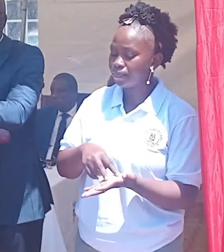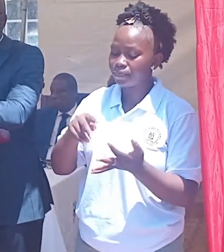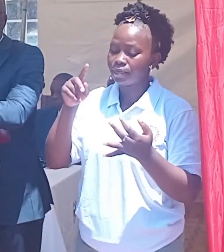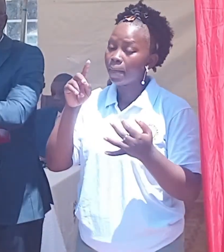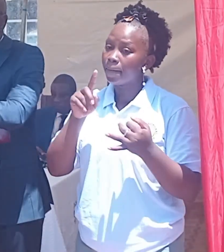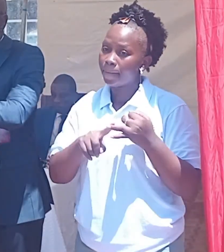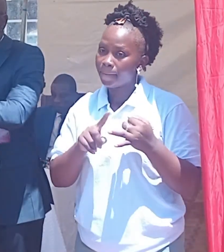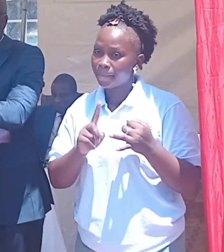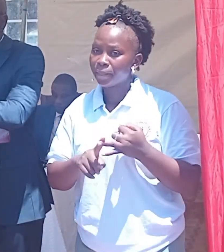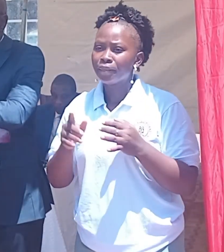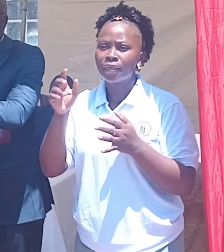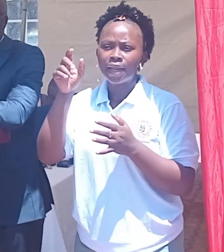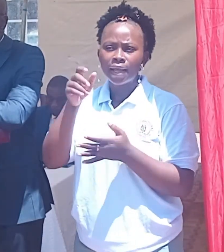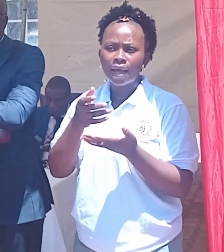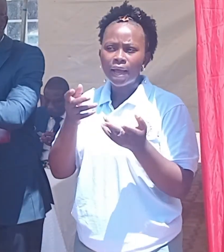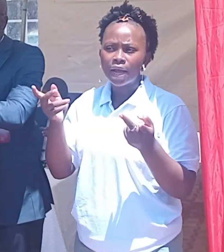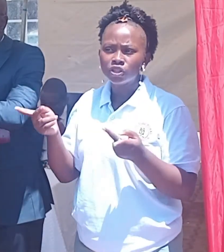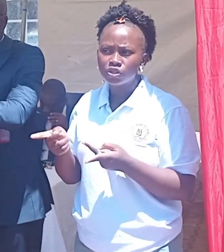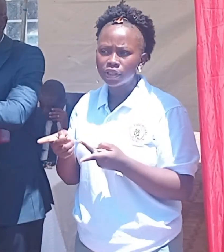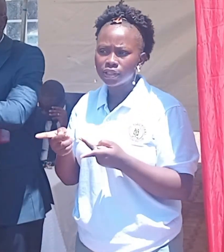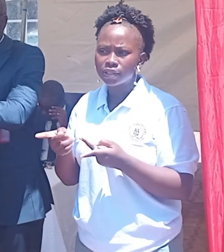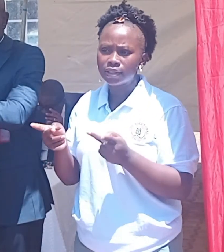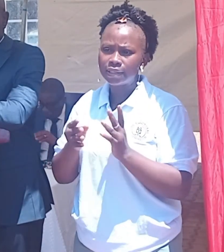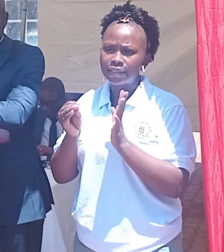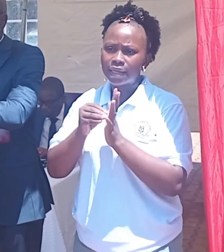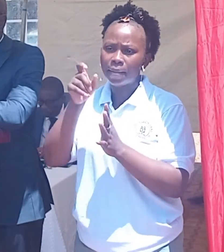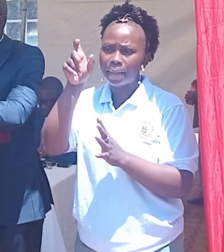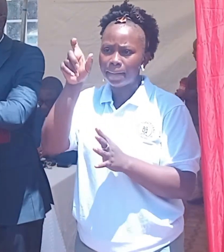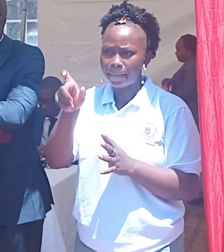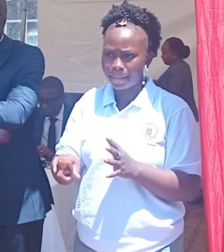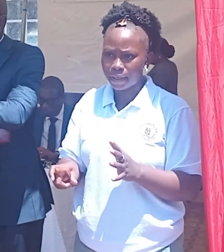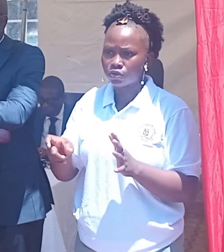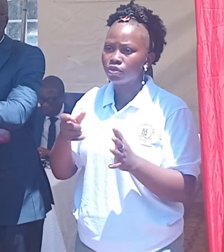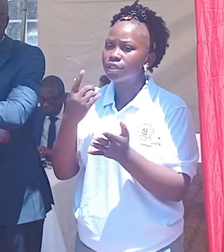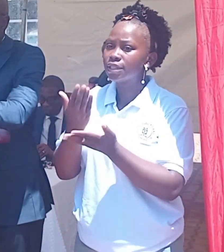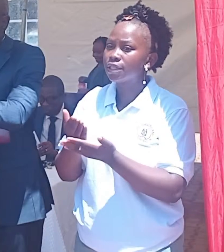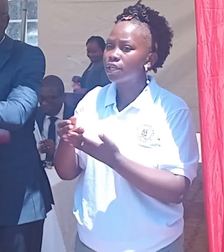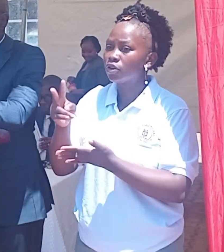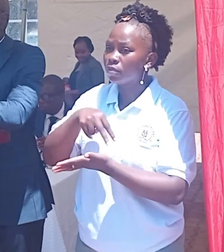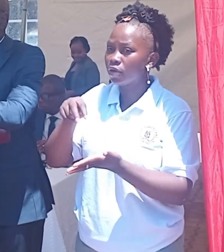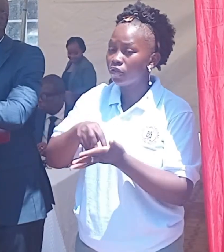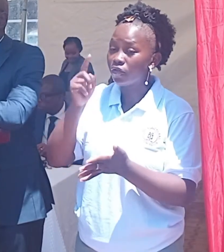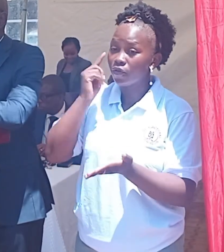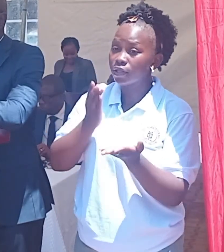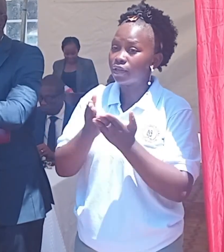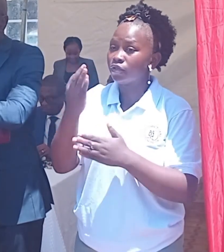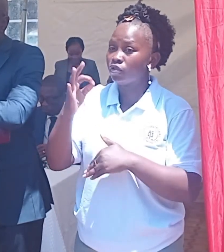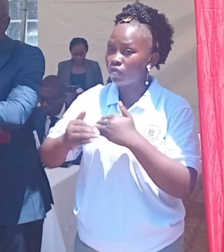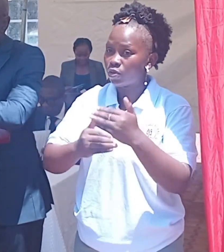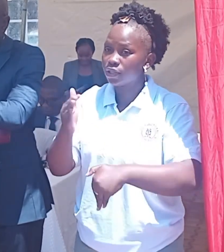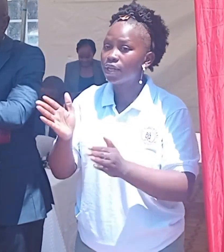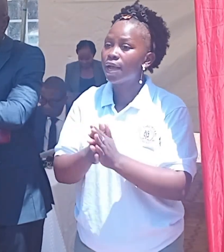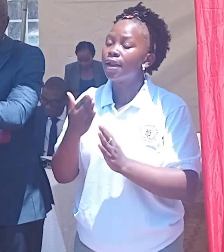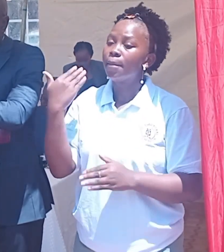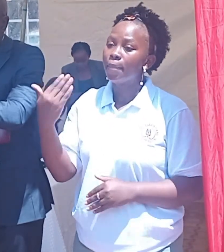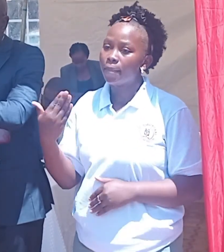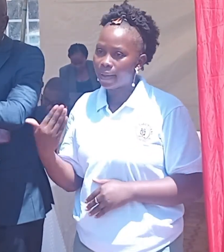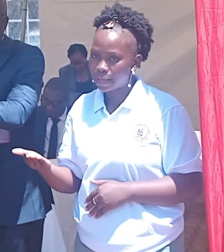B, the address designated by the person seeking nomination for service of process and papers.